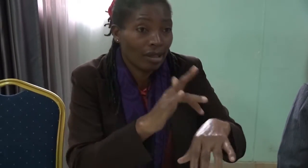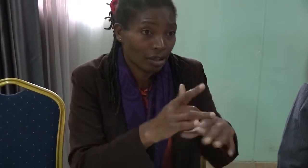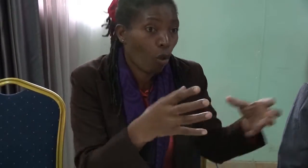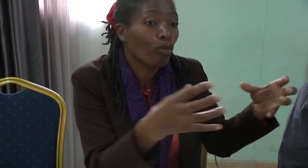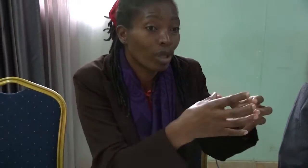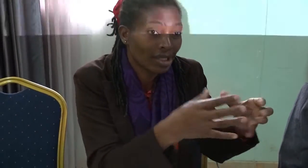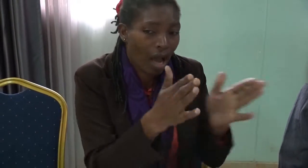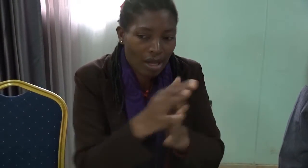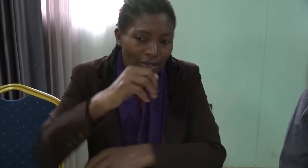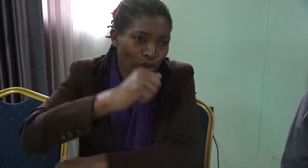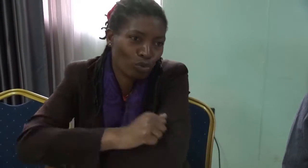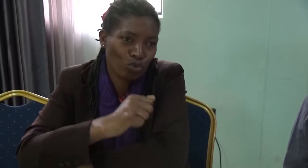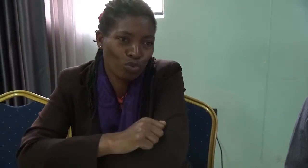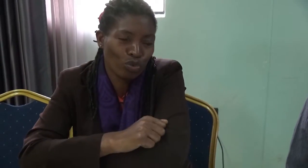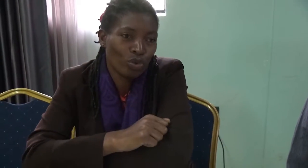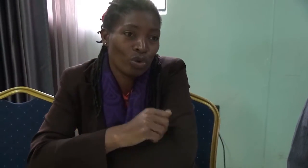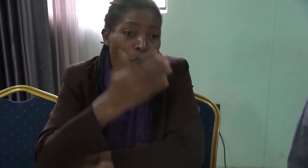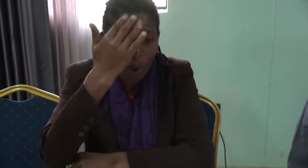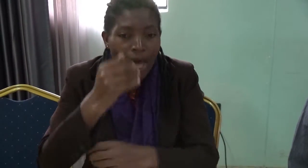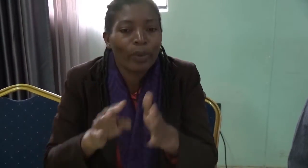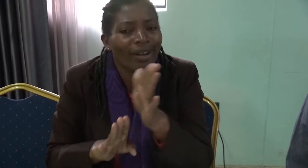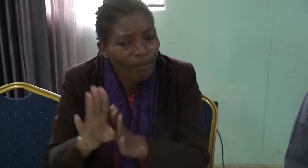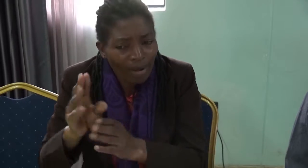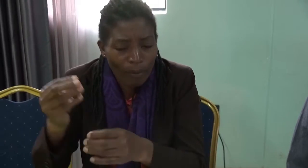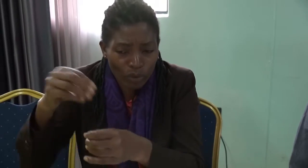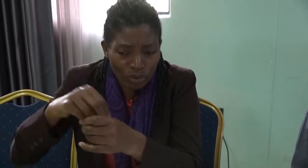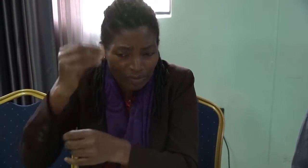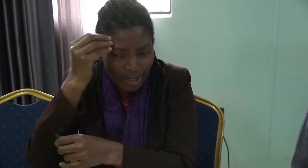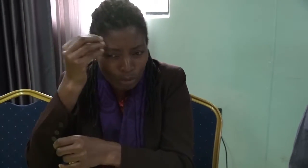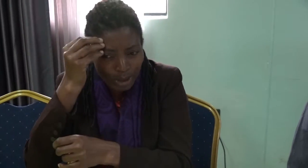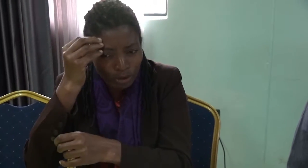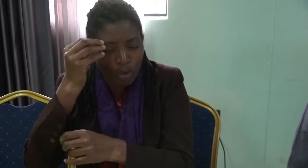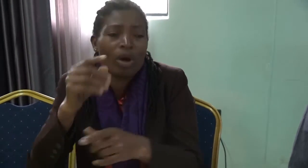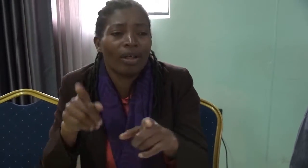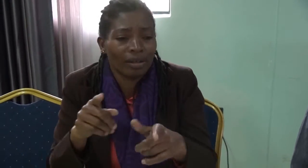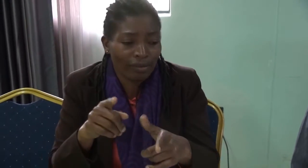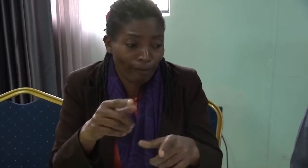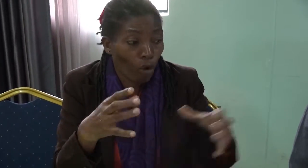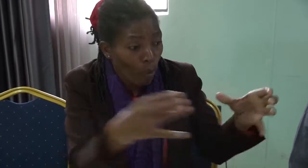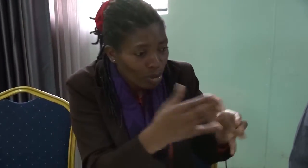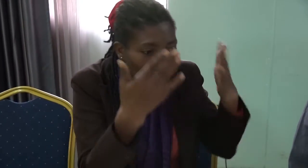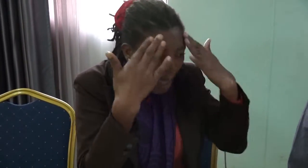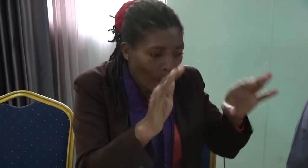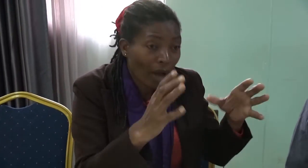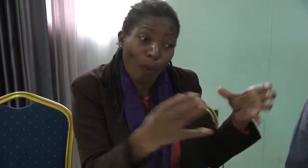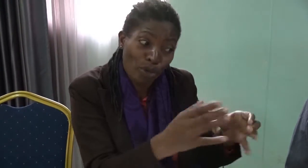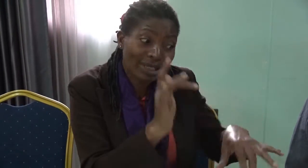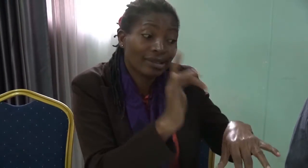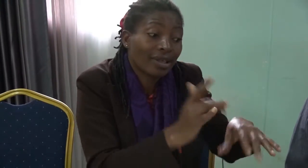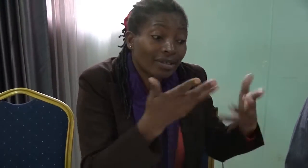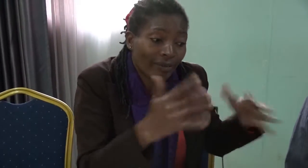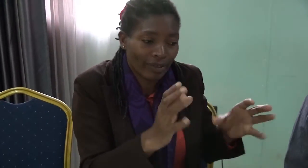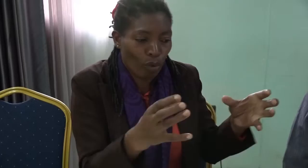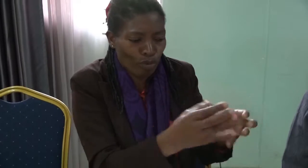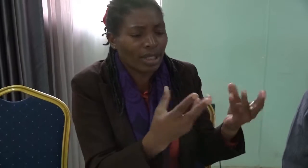believe we have to discuss about the attitude with the parents and also the people who are focusing with these